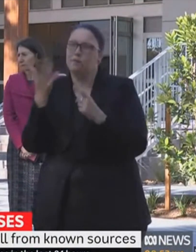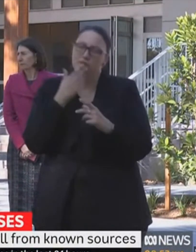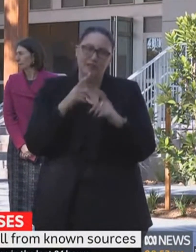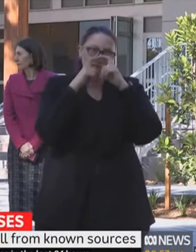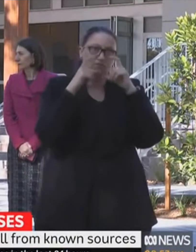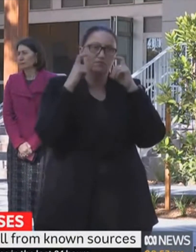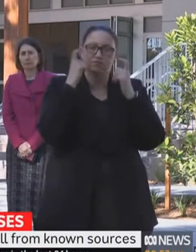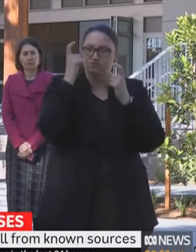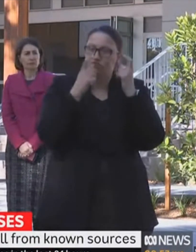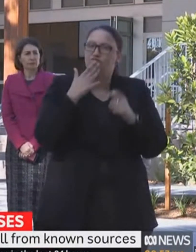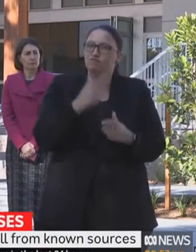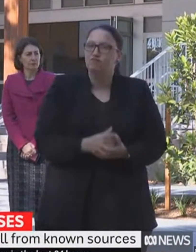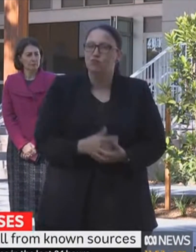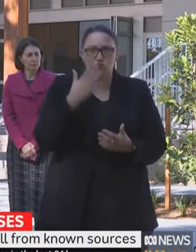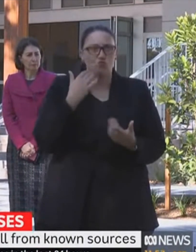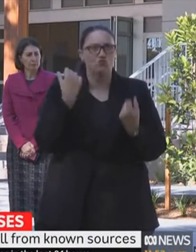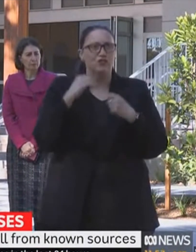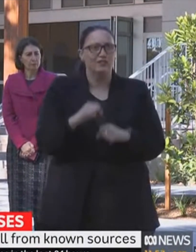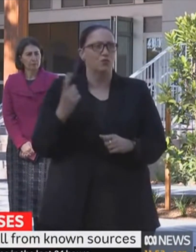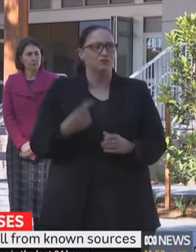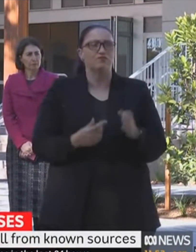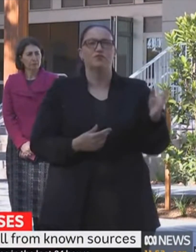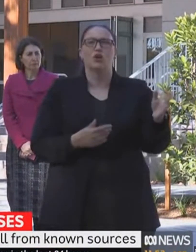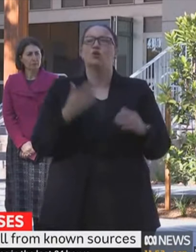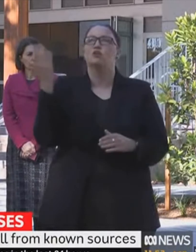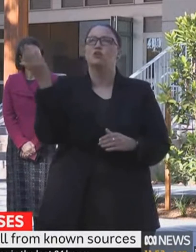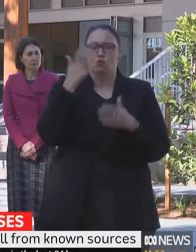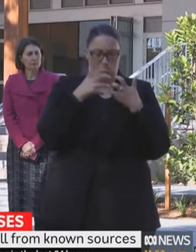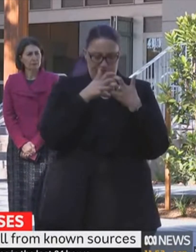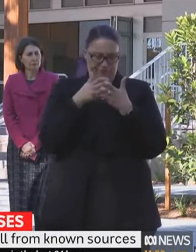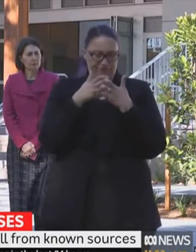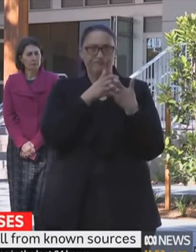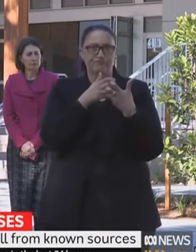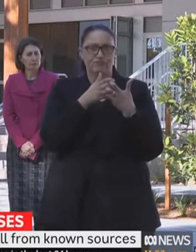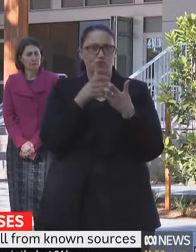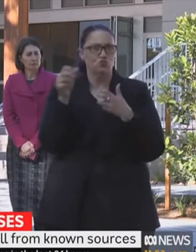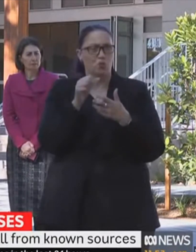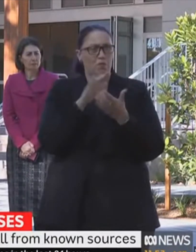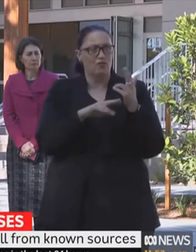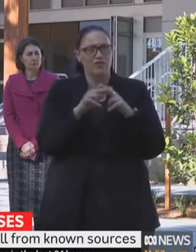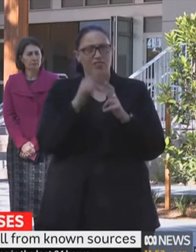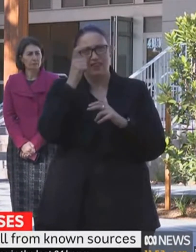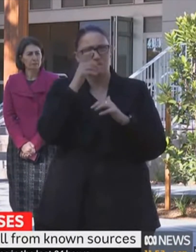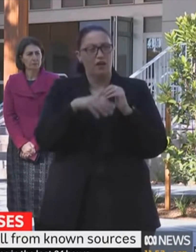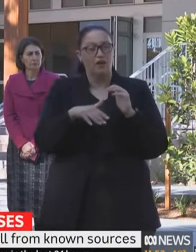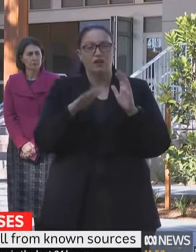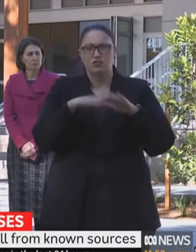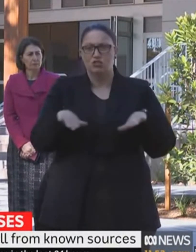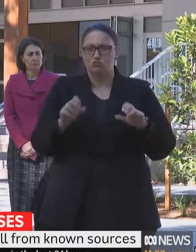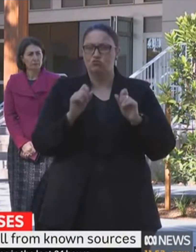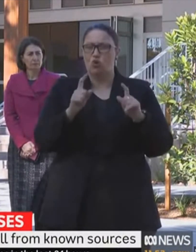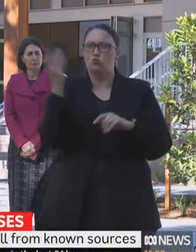you consider using face masks. Schools are very confined places. Should parents think about sending their kids